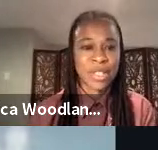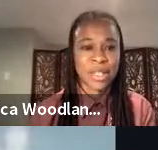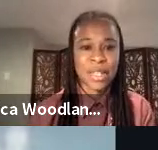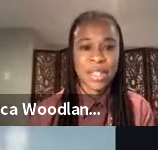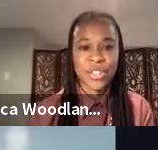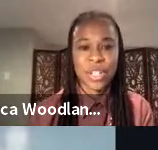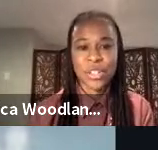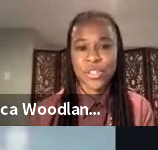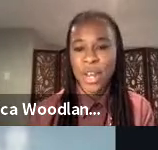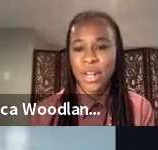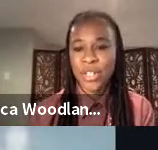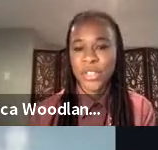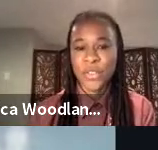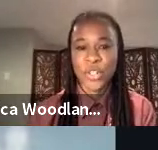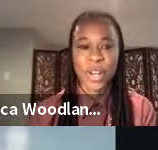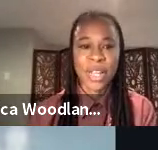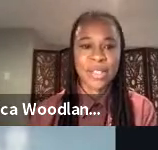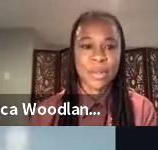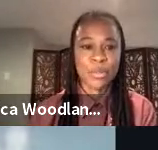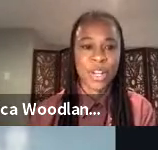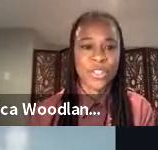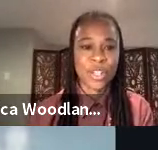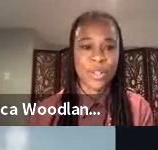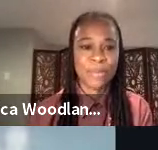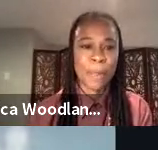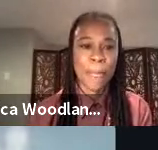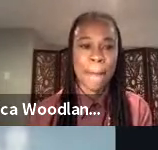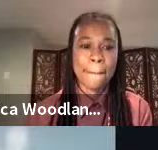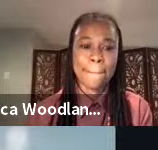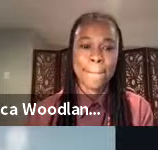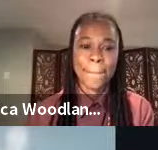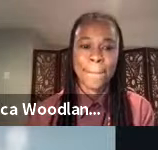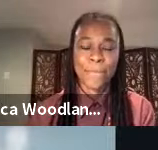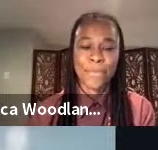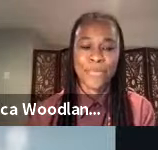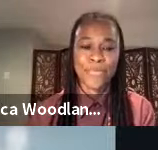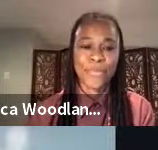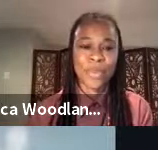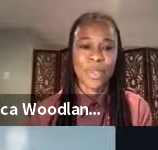center that says Healing Justice Strategies for Trans Liberation.